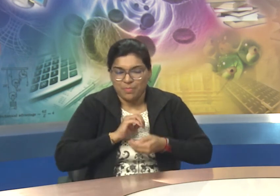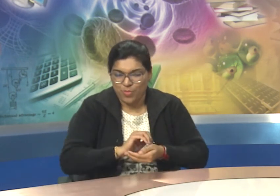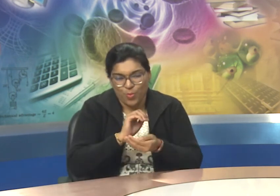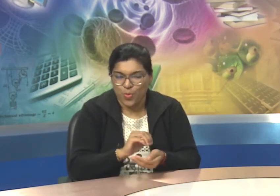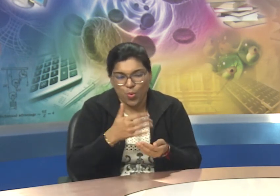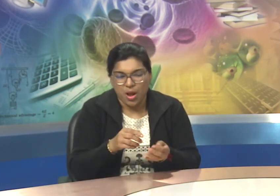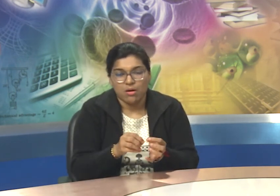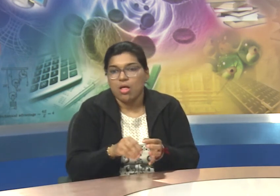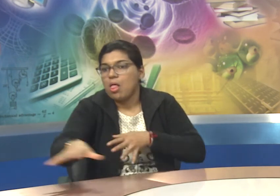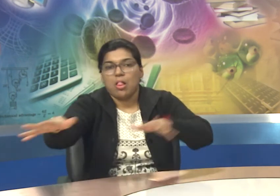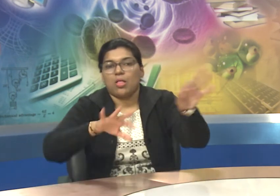leave their nest